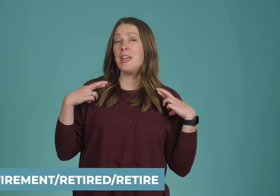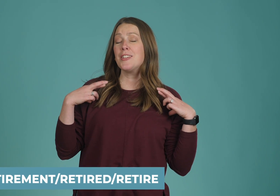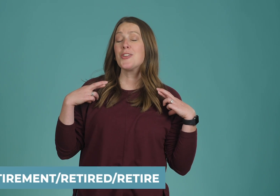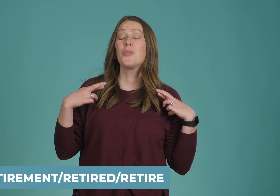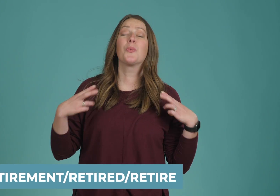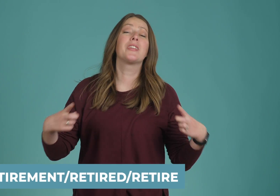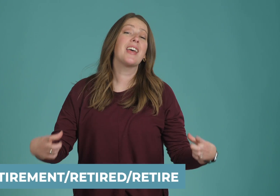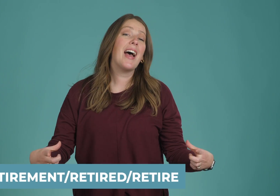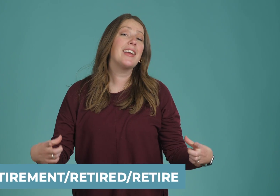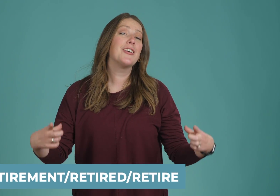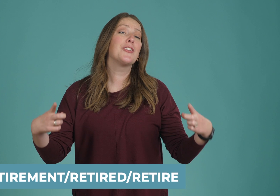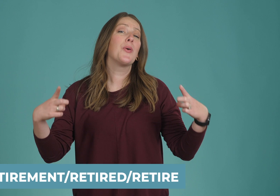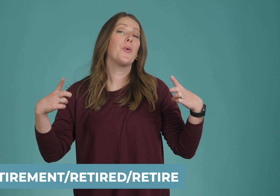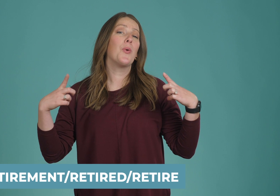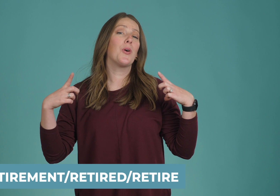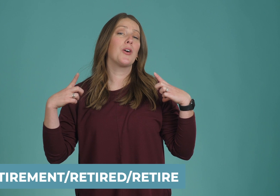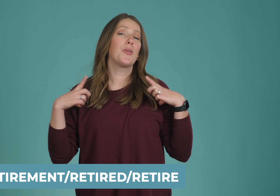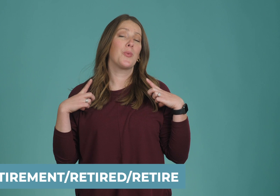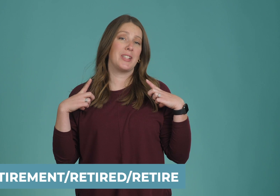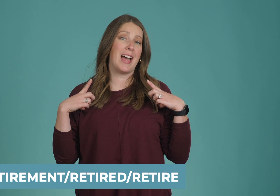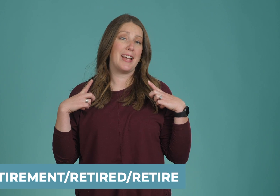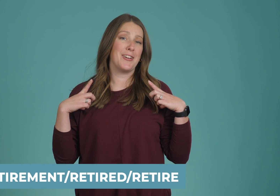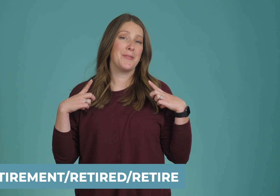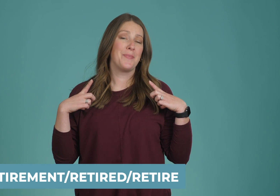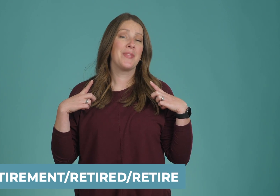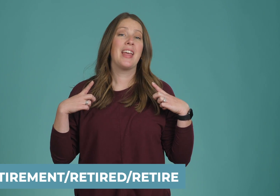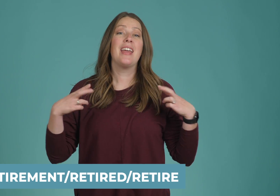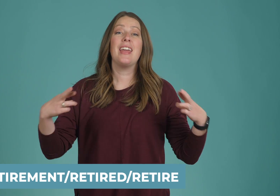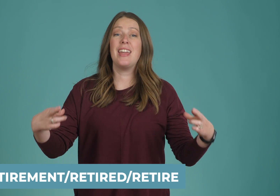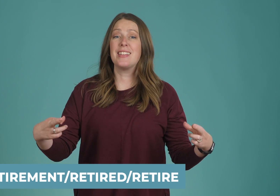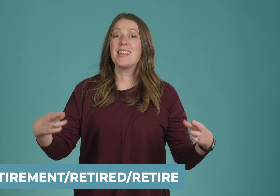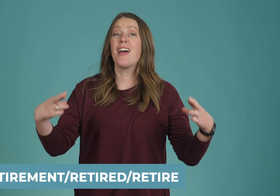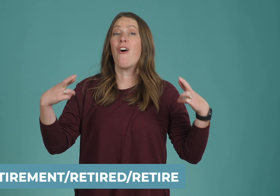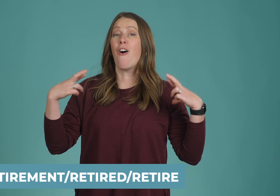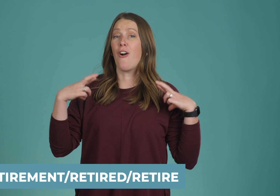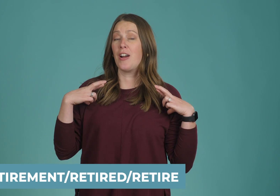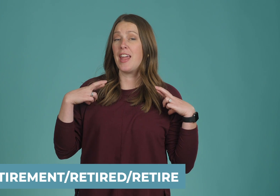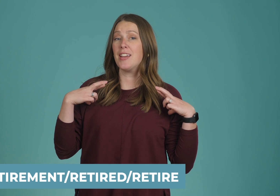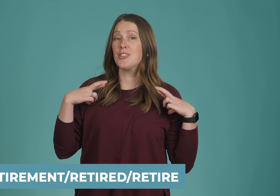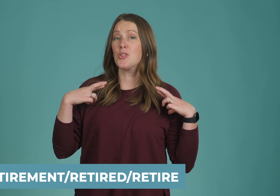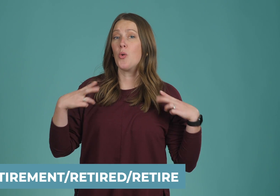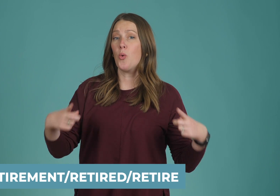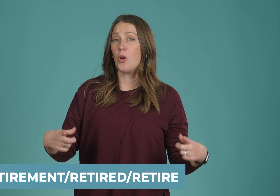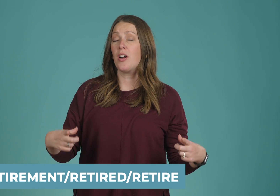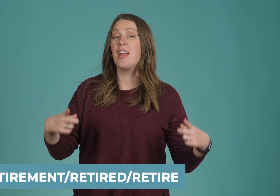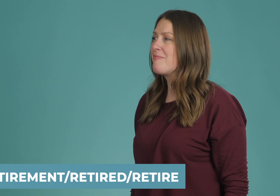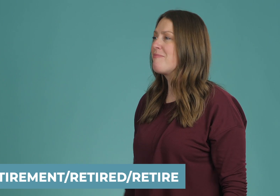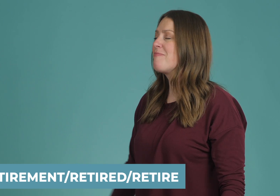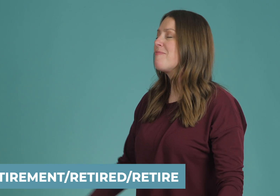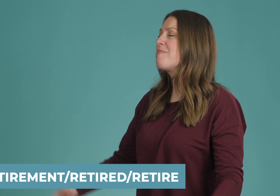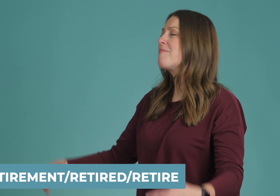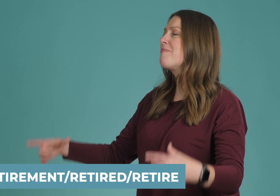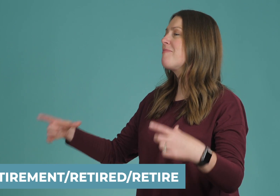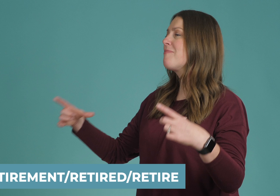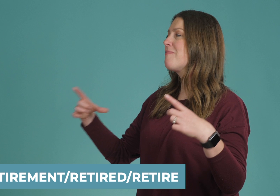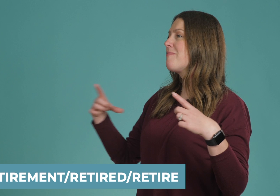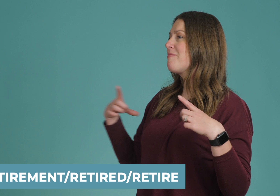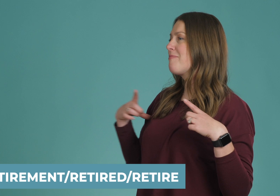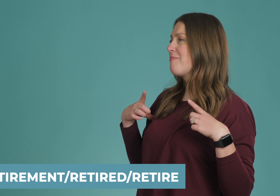Retirement, retired, or retire. It's our hands or index fingers